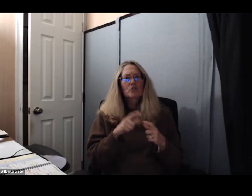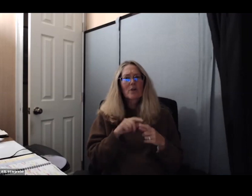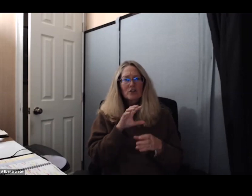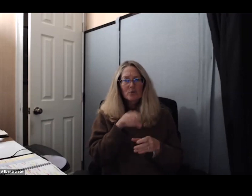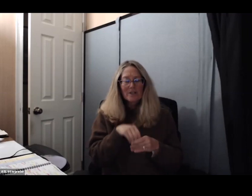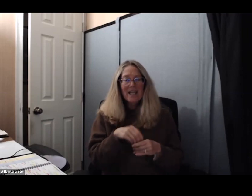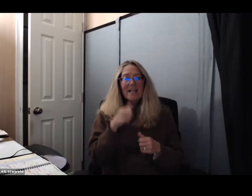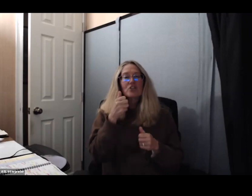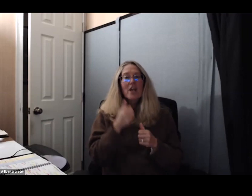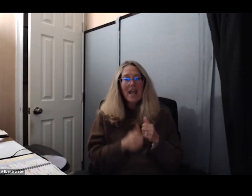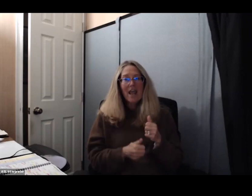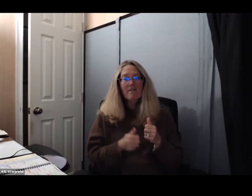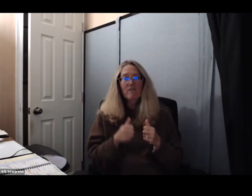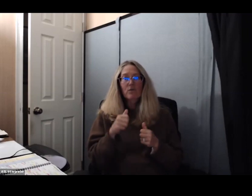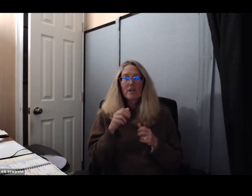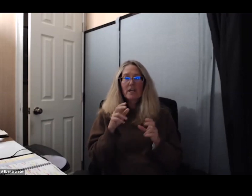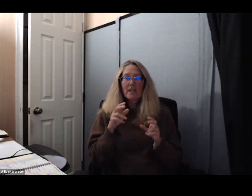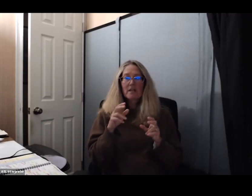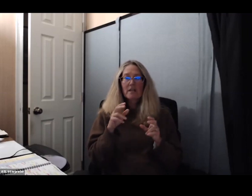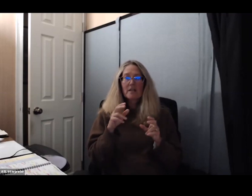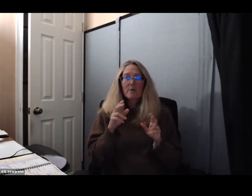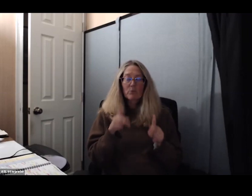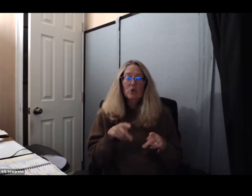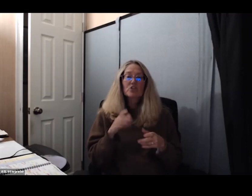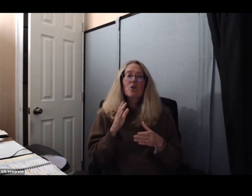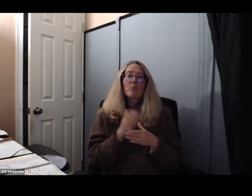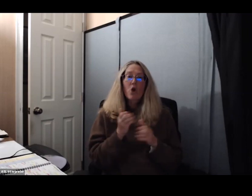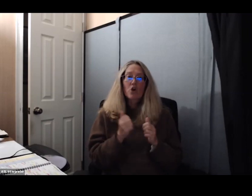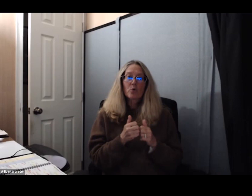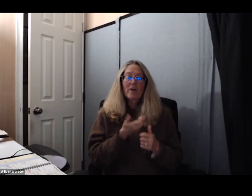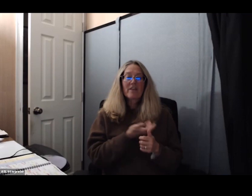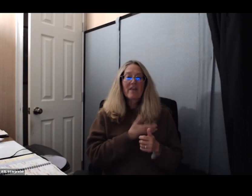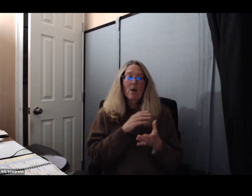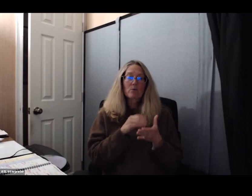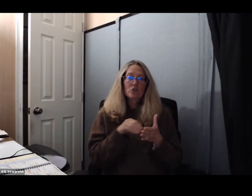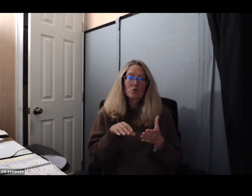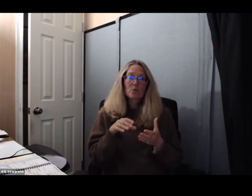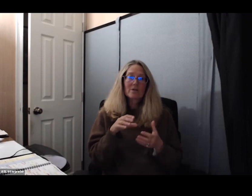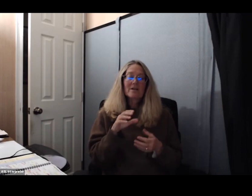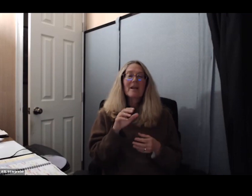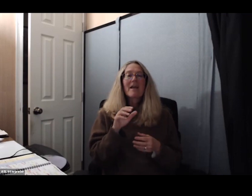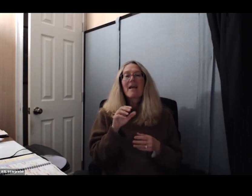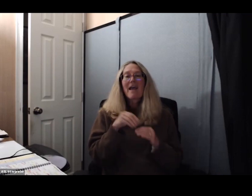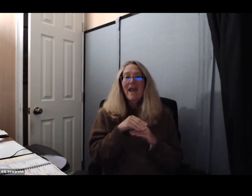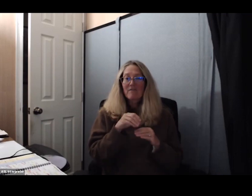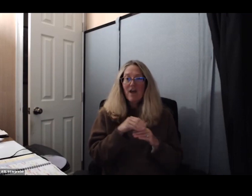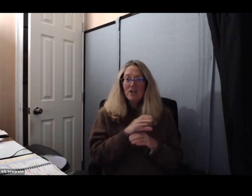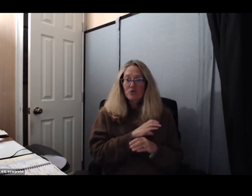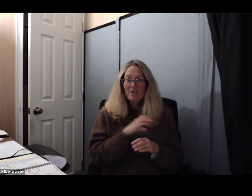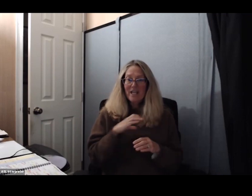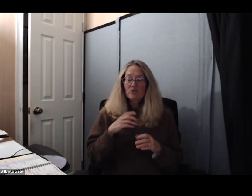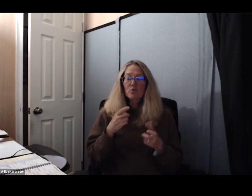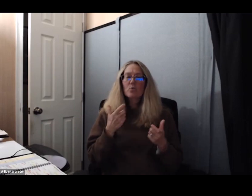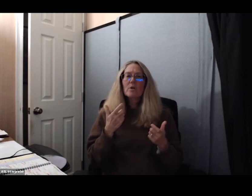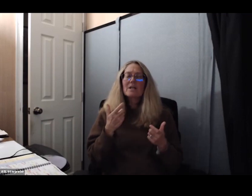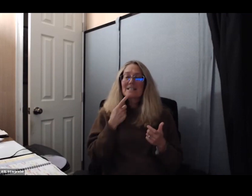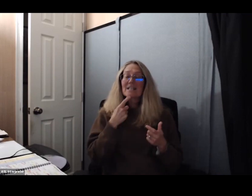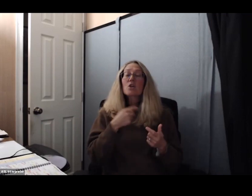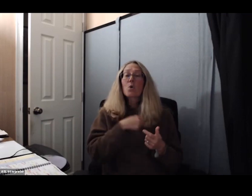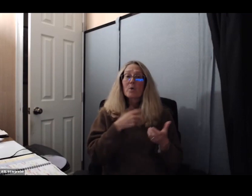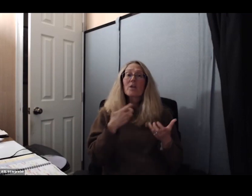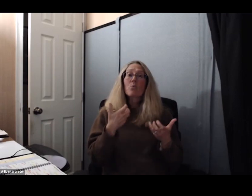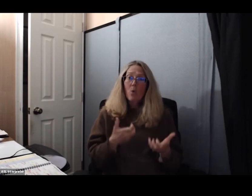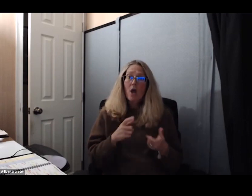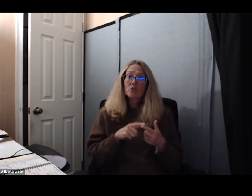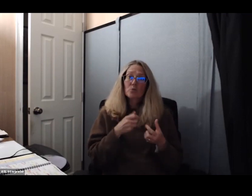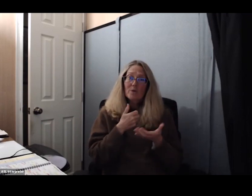engage every stakeholder and partnering with our student advisory council who said we want to do something and need to do